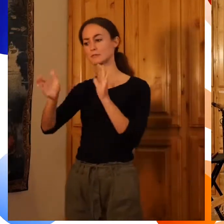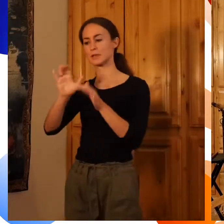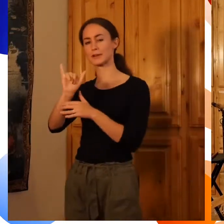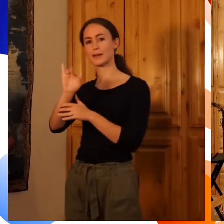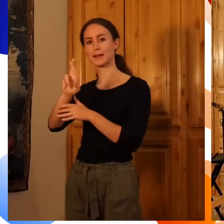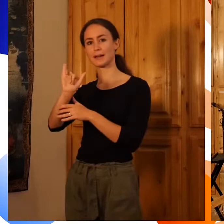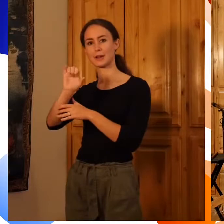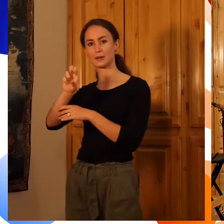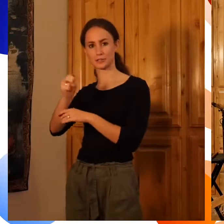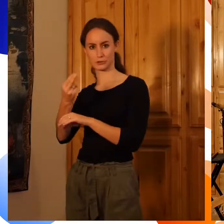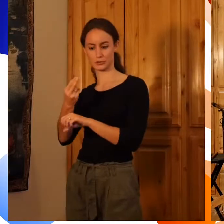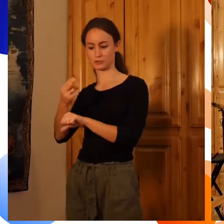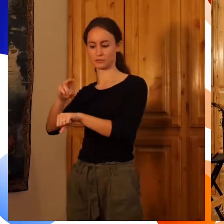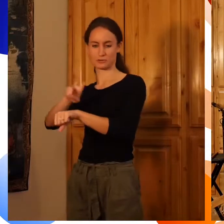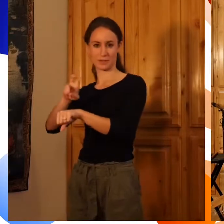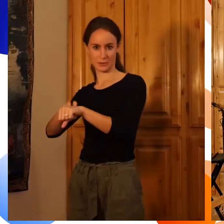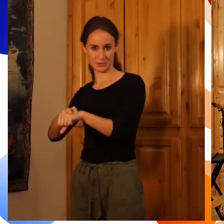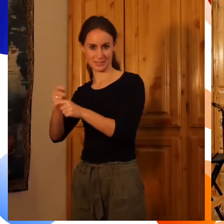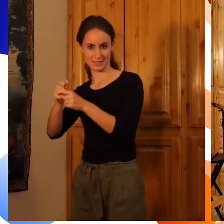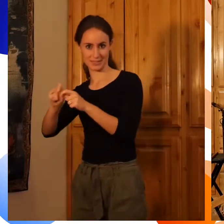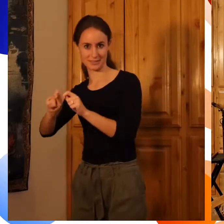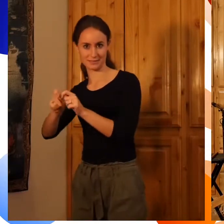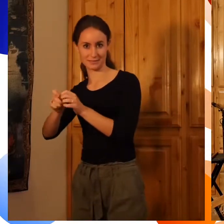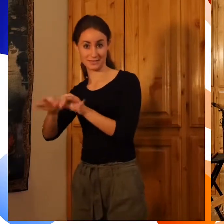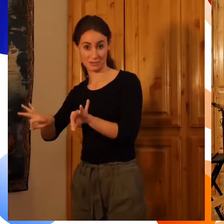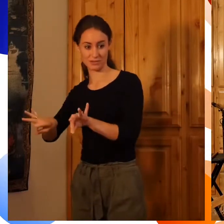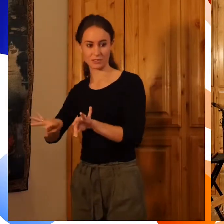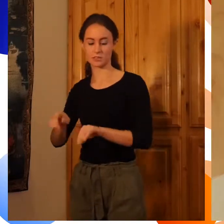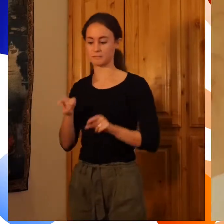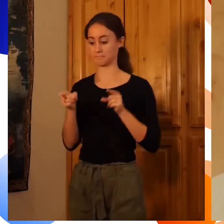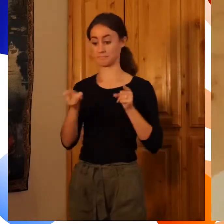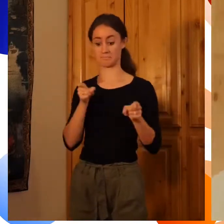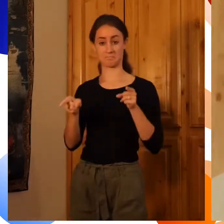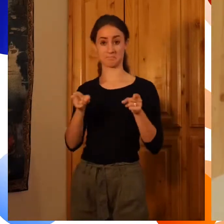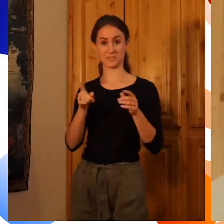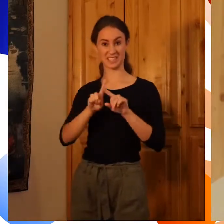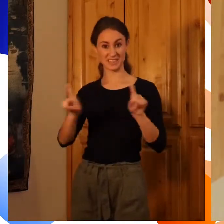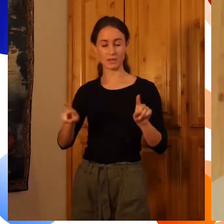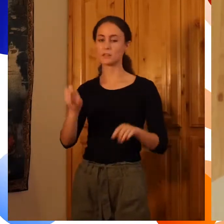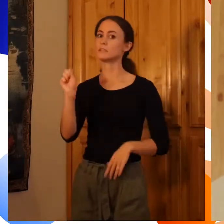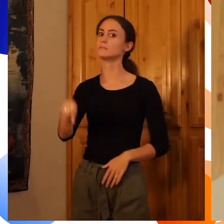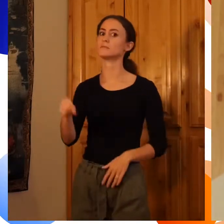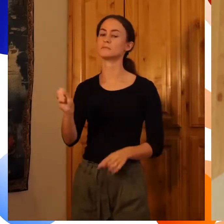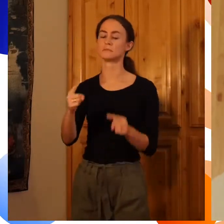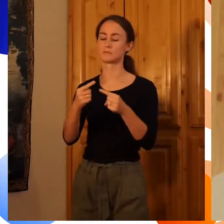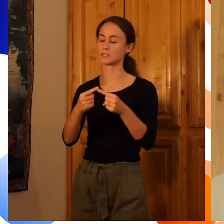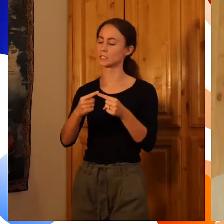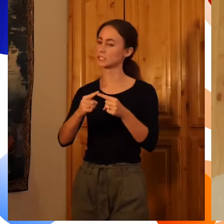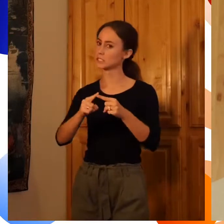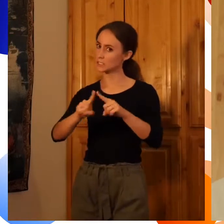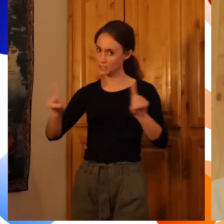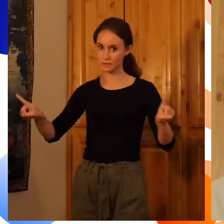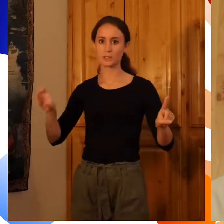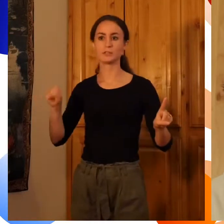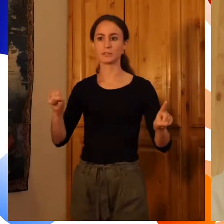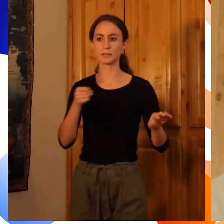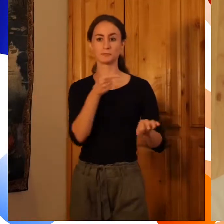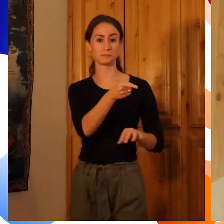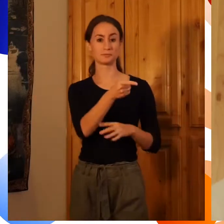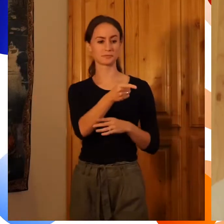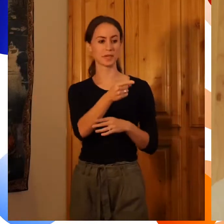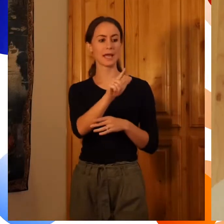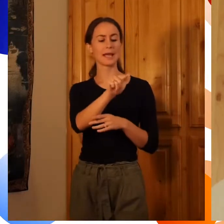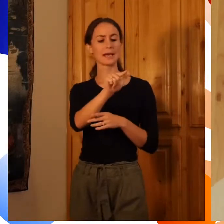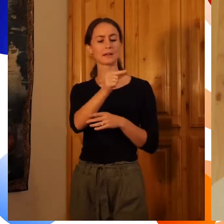language family than the Gaelic and Gallic. Yes. So the Northern Gaelic Gallic languages are Irish and Scottish